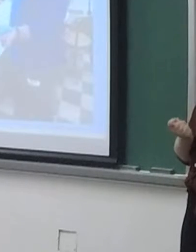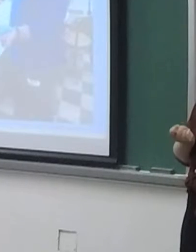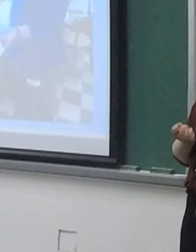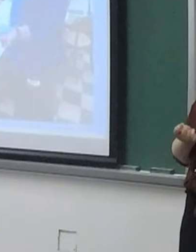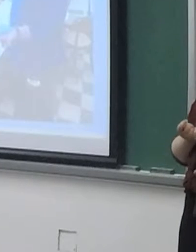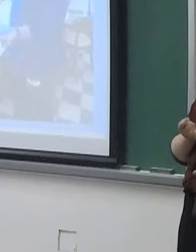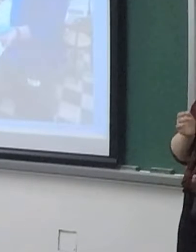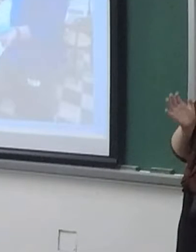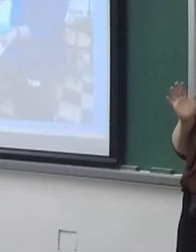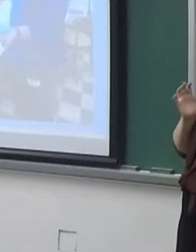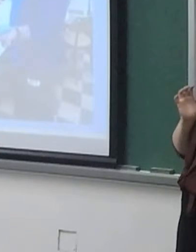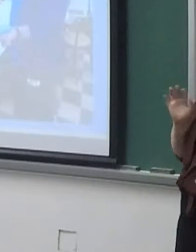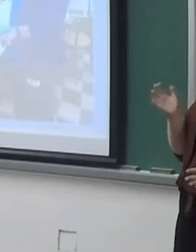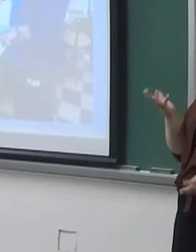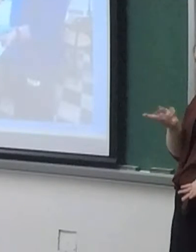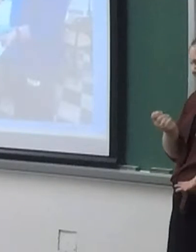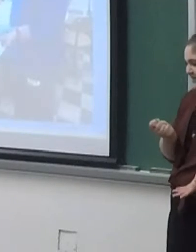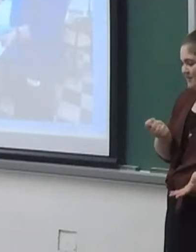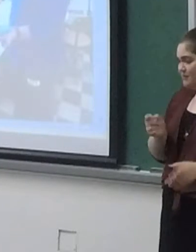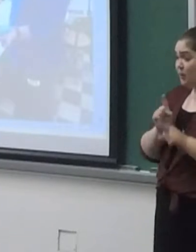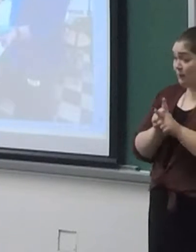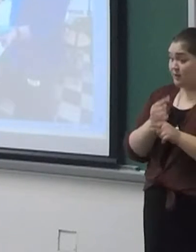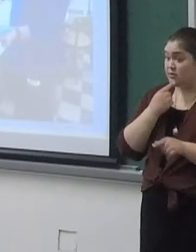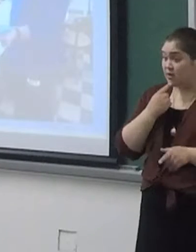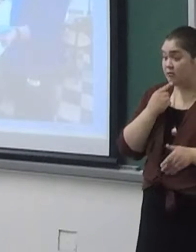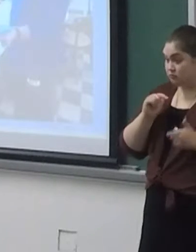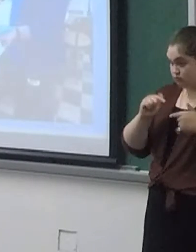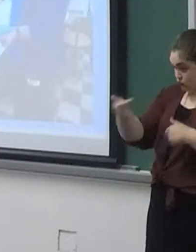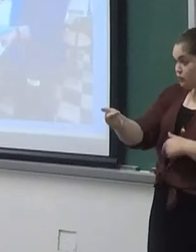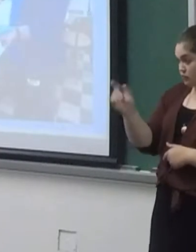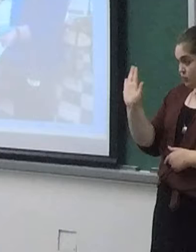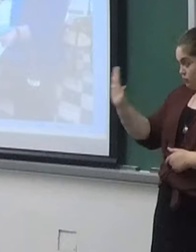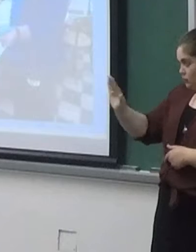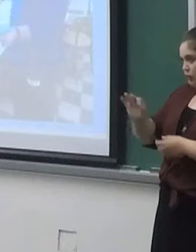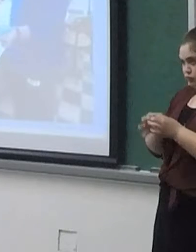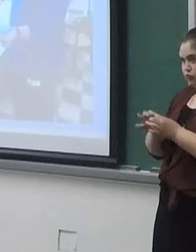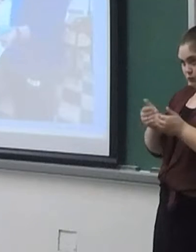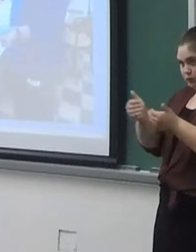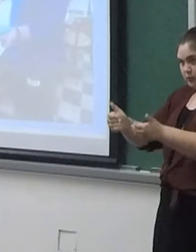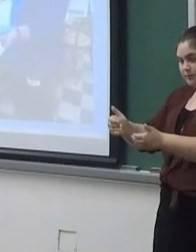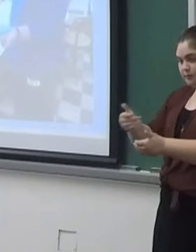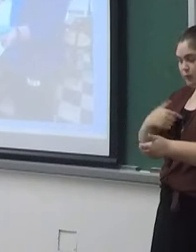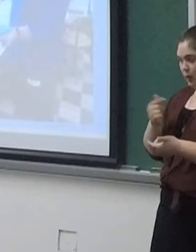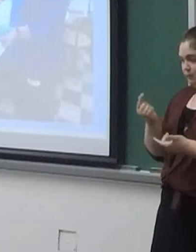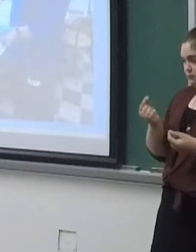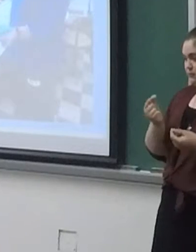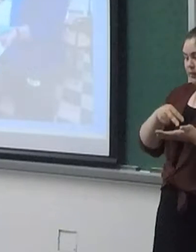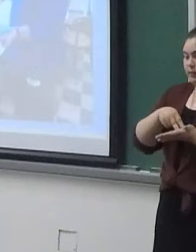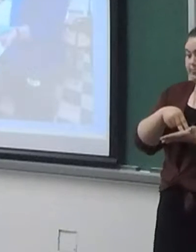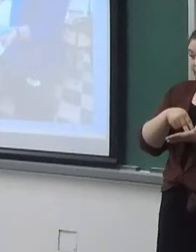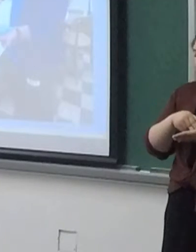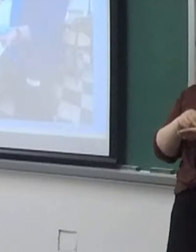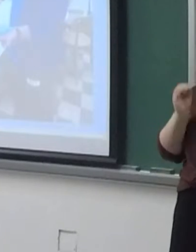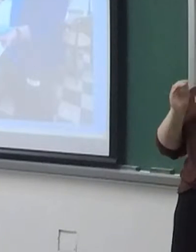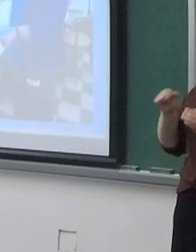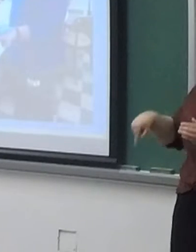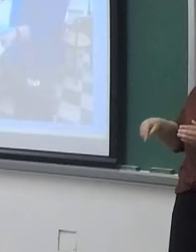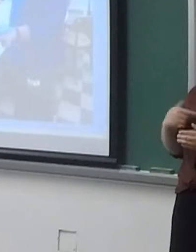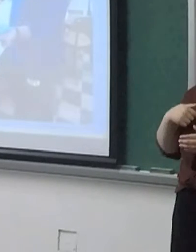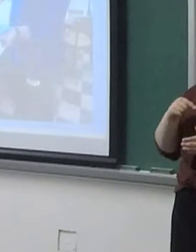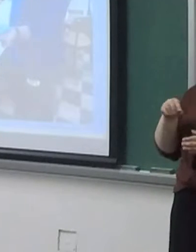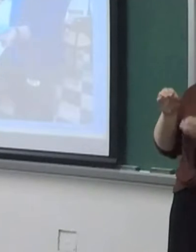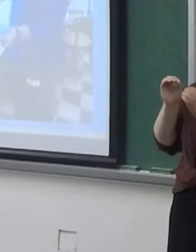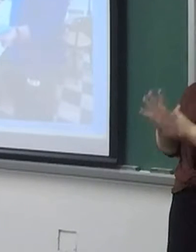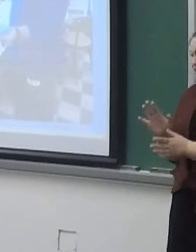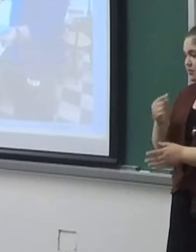that's so gross. And my mentor was like, okay, you're up, you're interpreting. So I'm literally standing right next to the teacher, and he opens up the container,